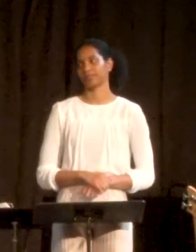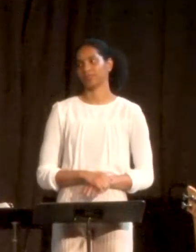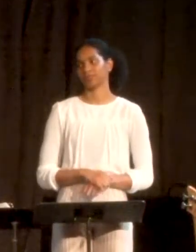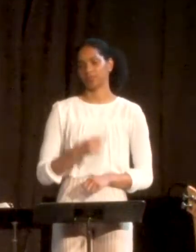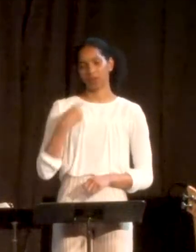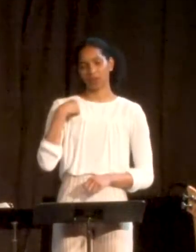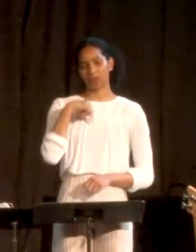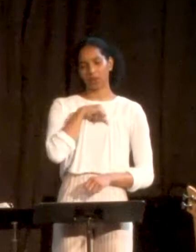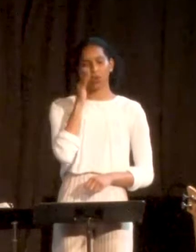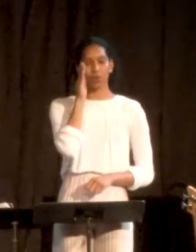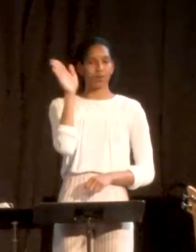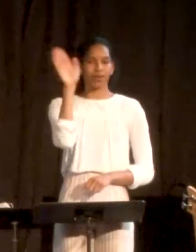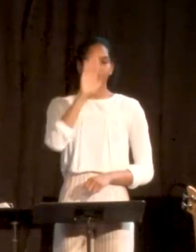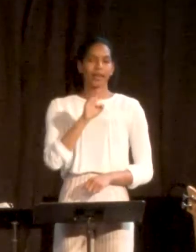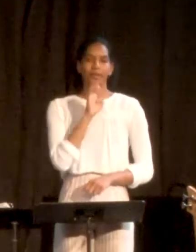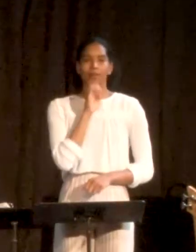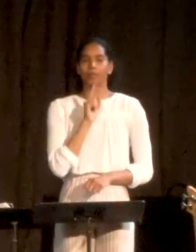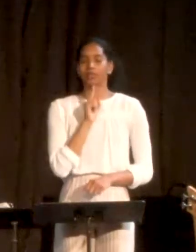We'll never be sure